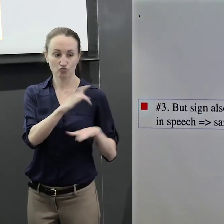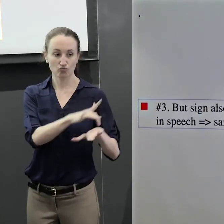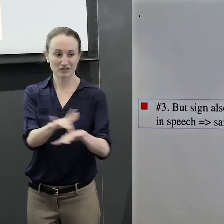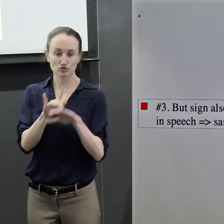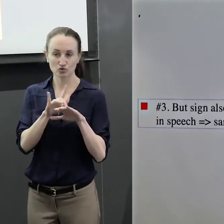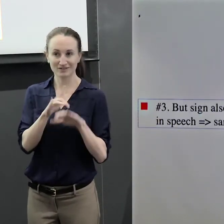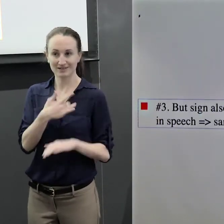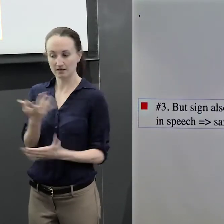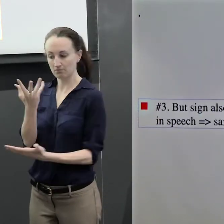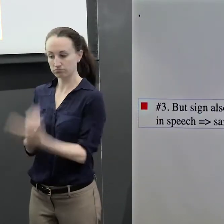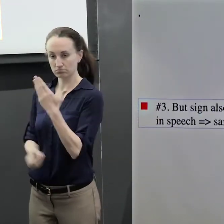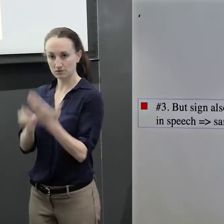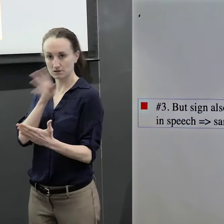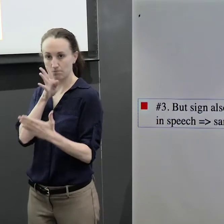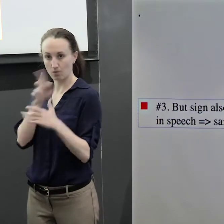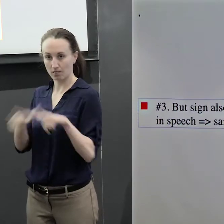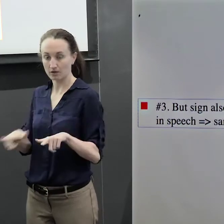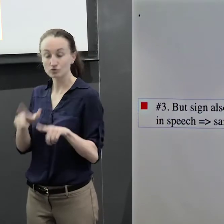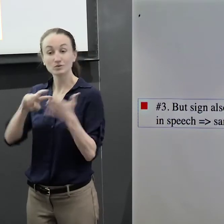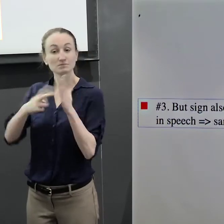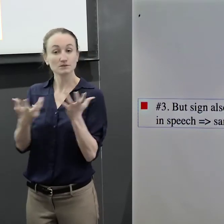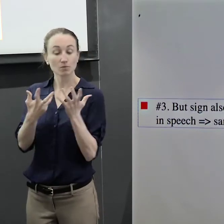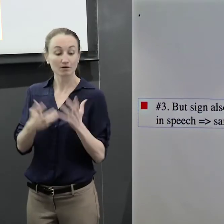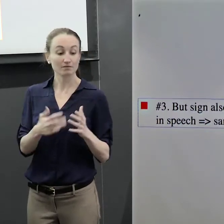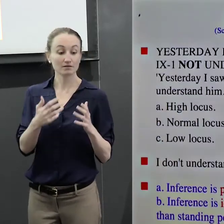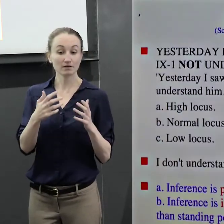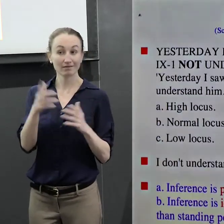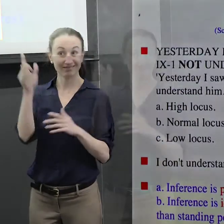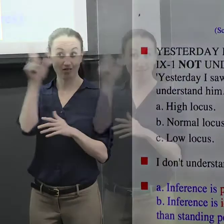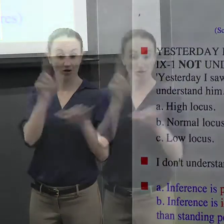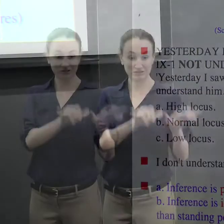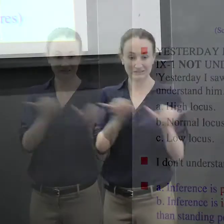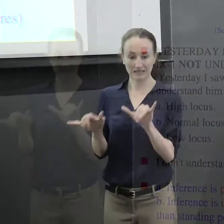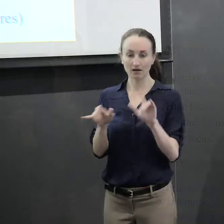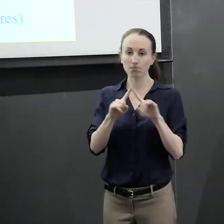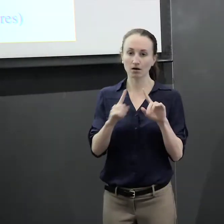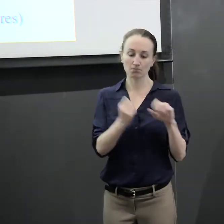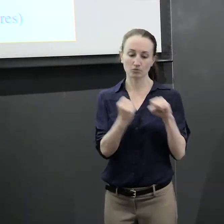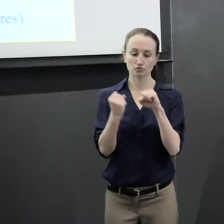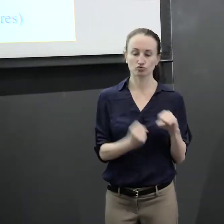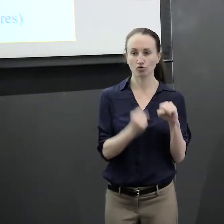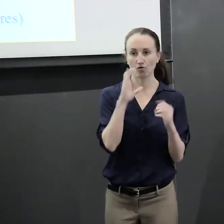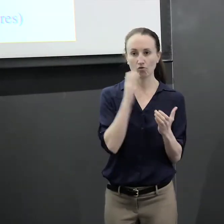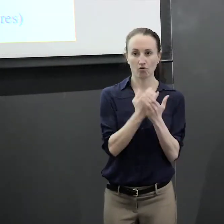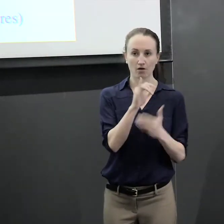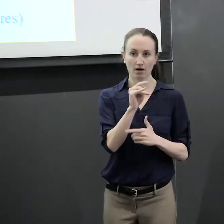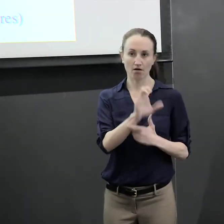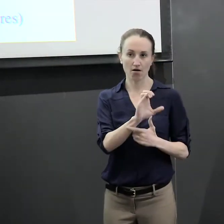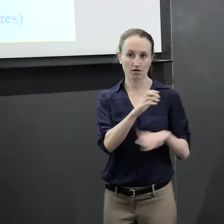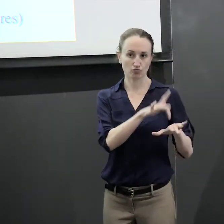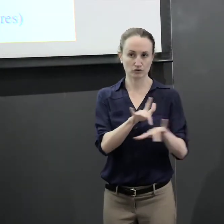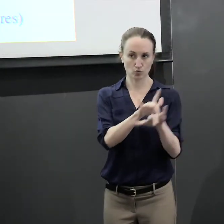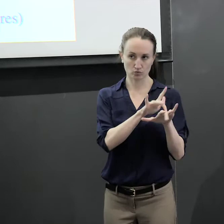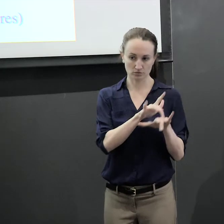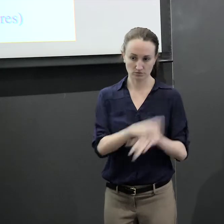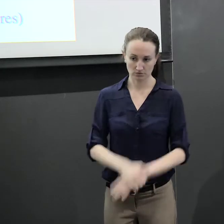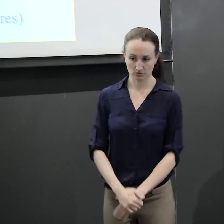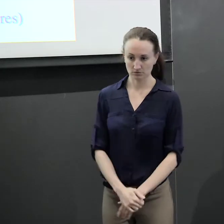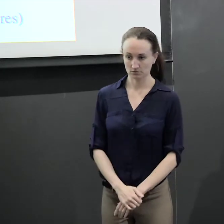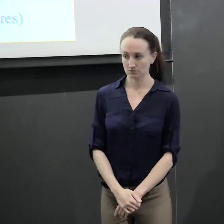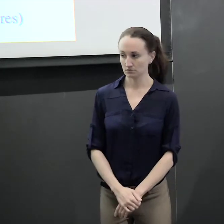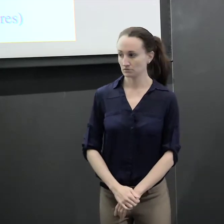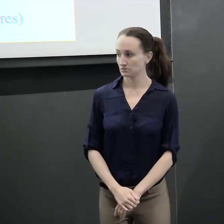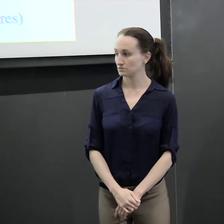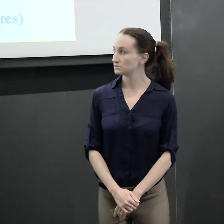speech. In other words, it has the same logic, but greater iconic resources. So